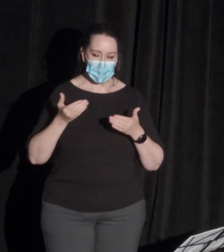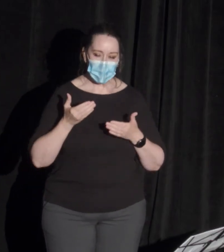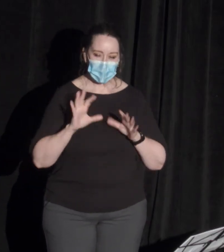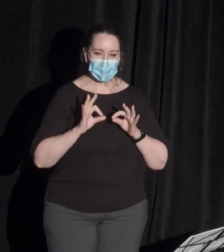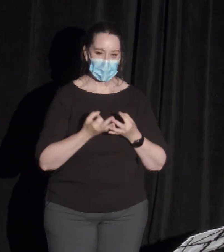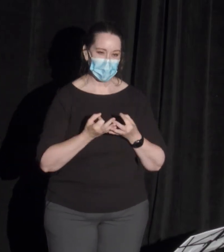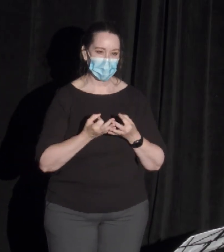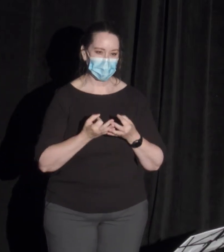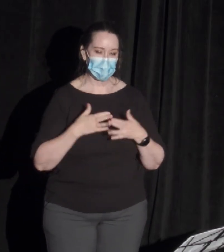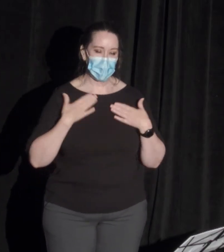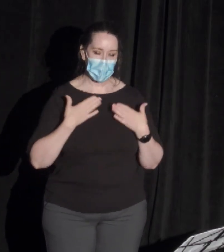We're glad you're here.